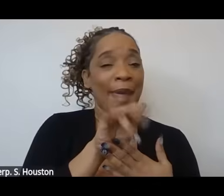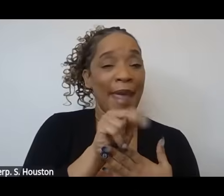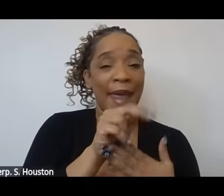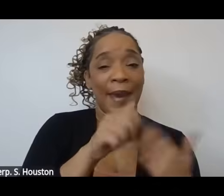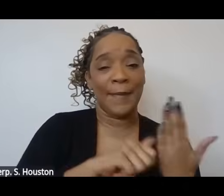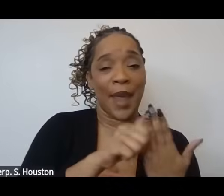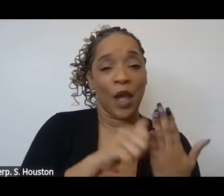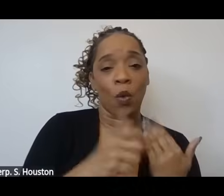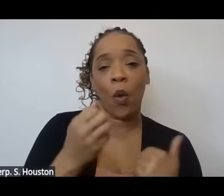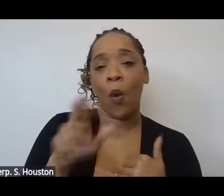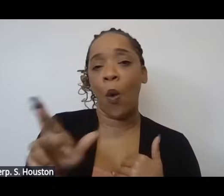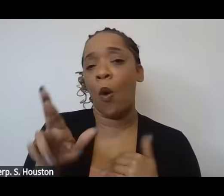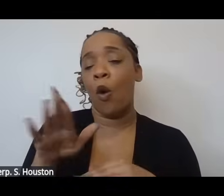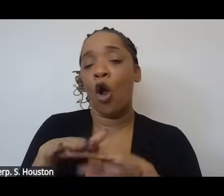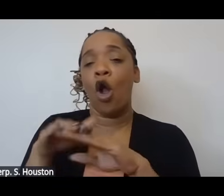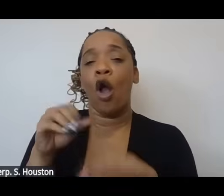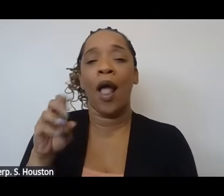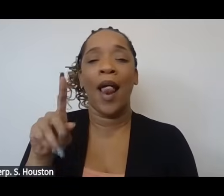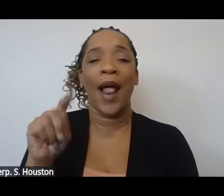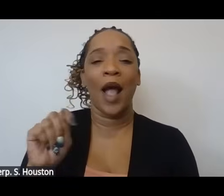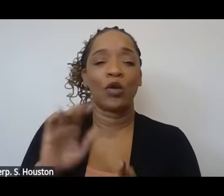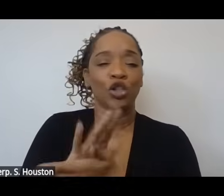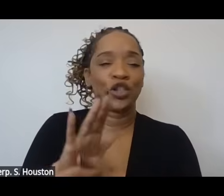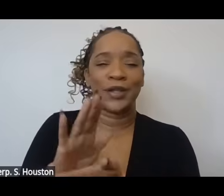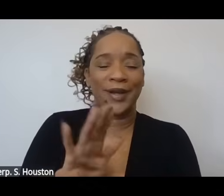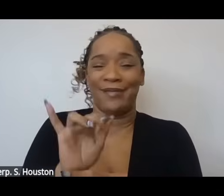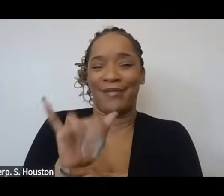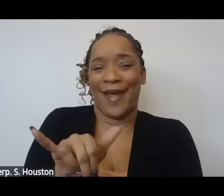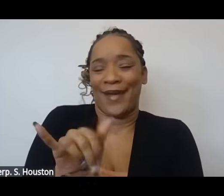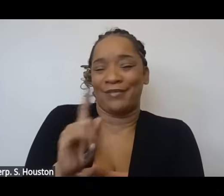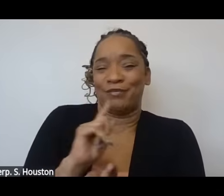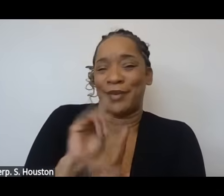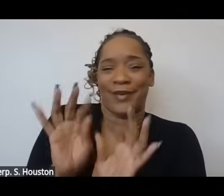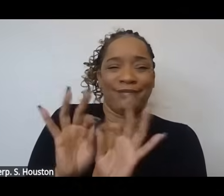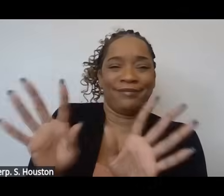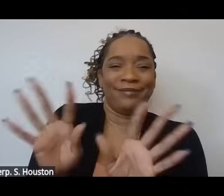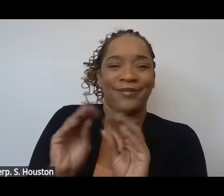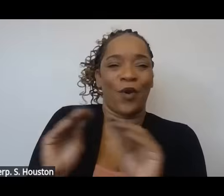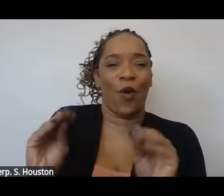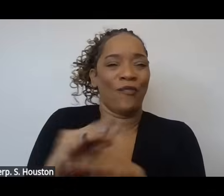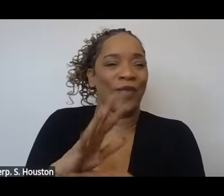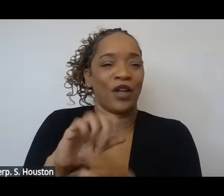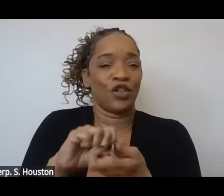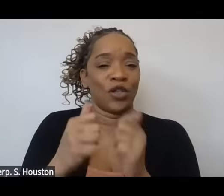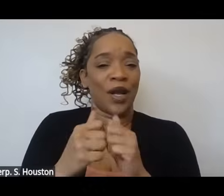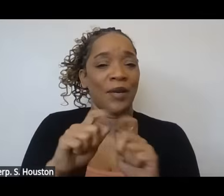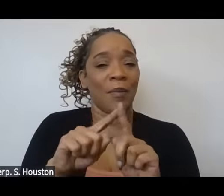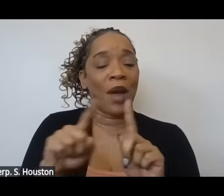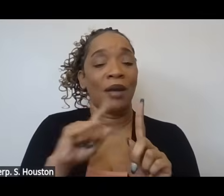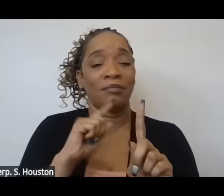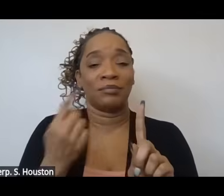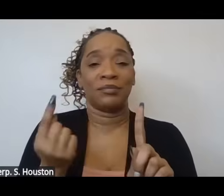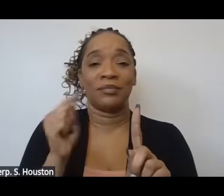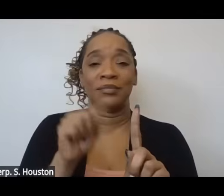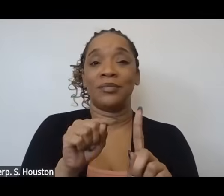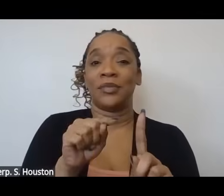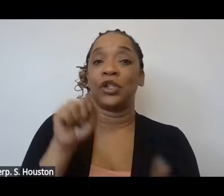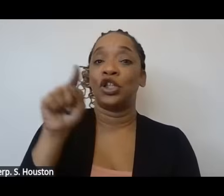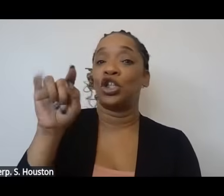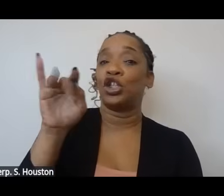doesn't change anything. The problem we keep coming back to here is Jim and Sue came from North